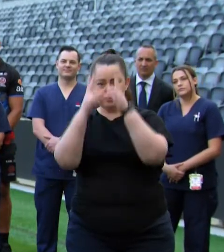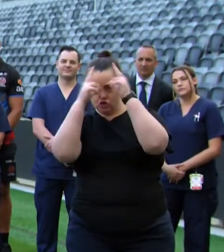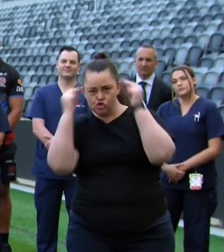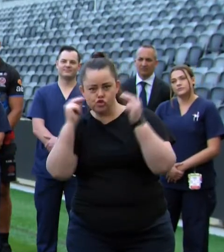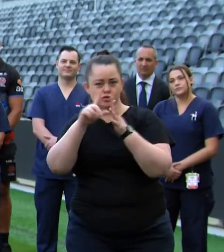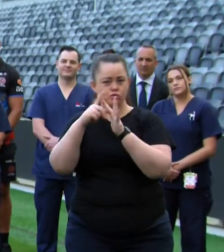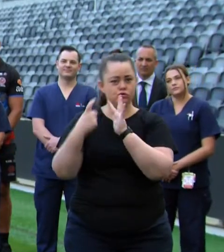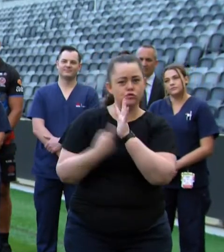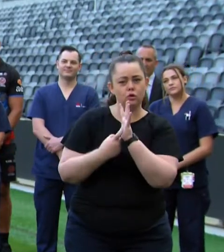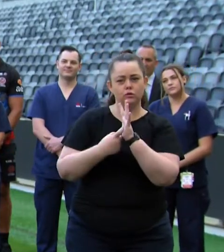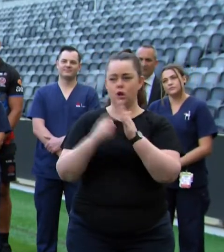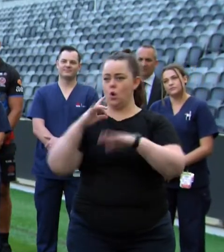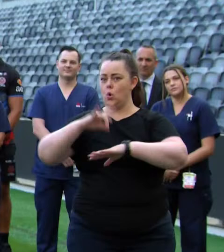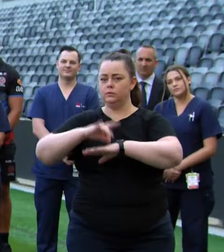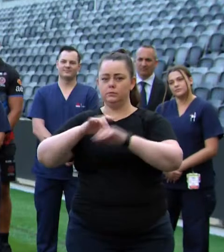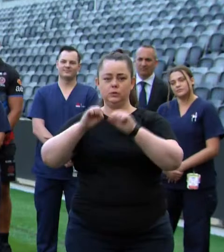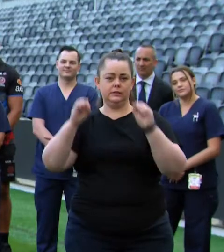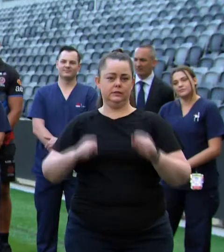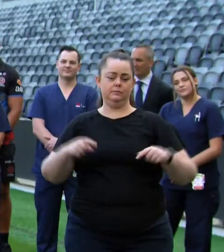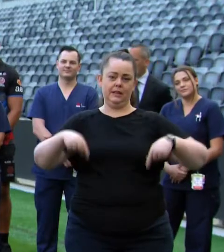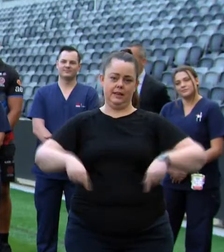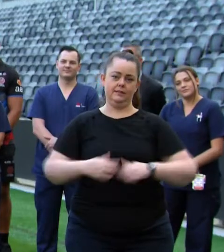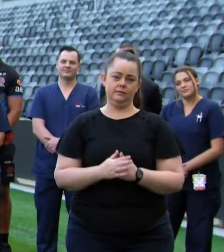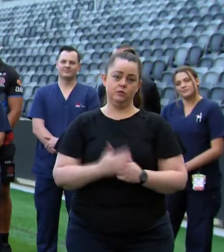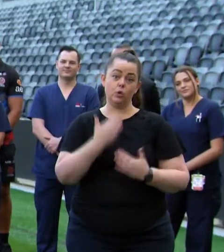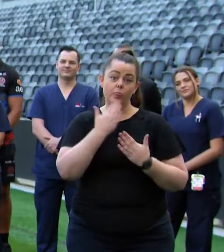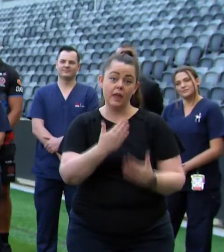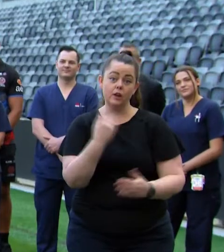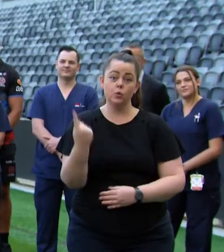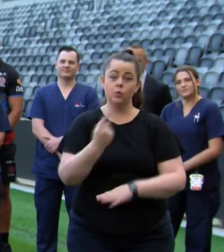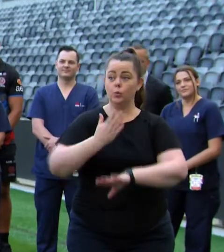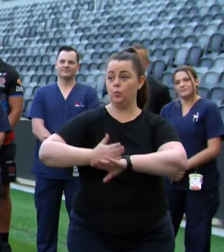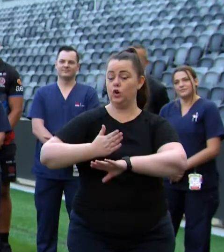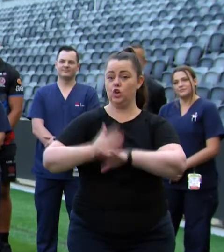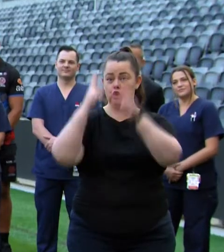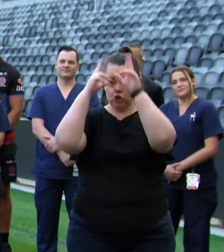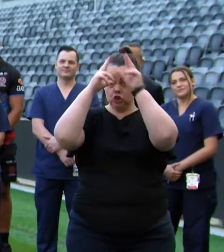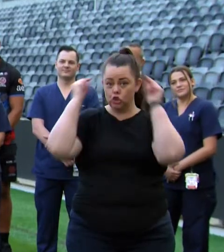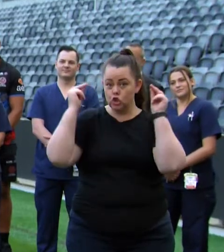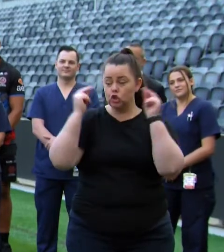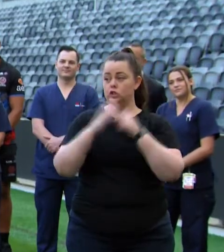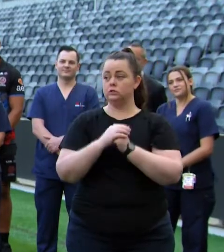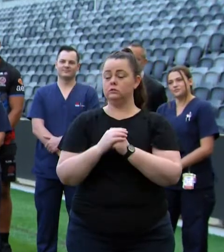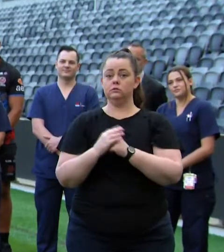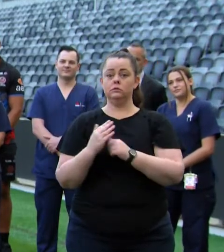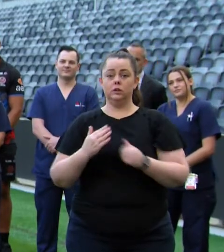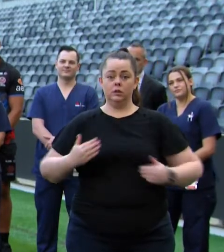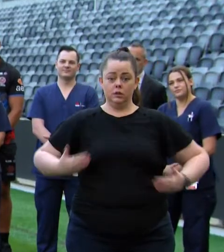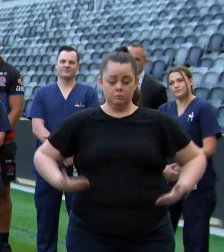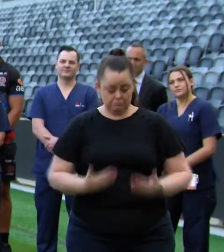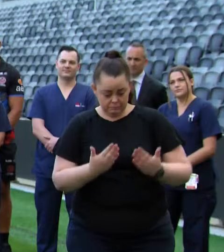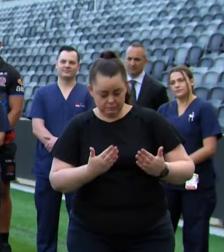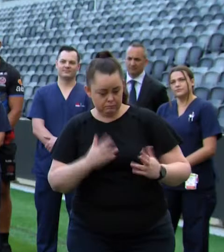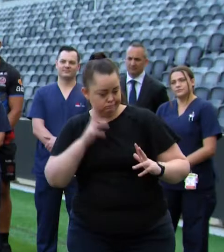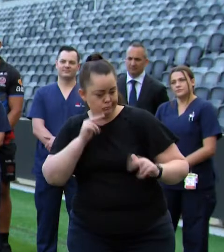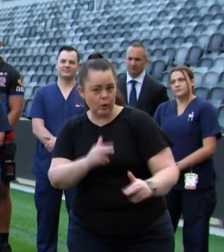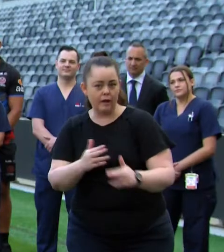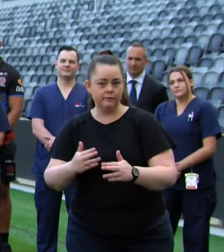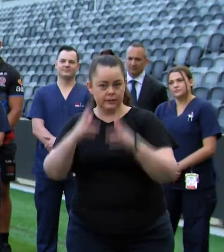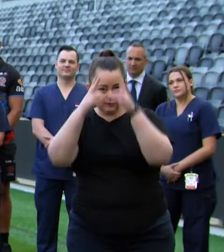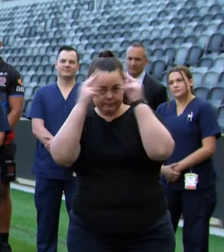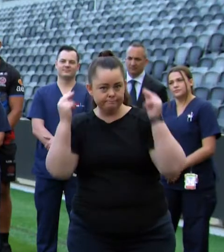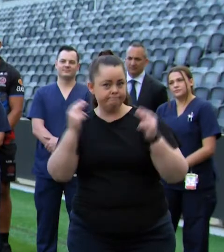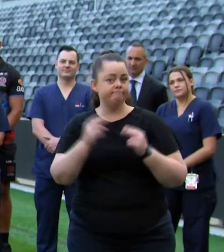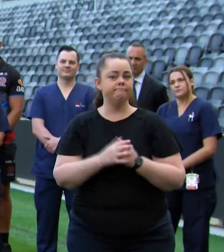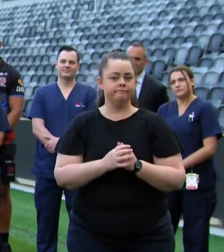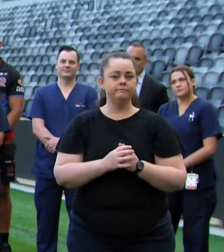I want to thank our nurse and midwife graduates because they are starting at a very important time. They